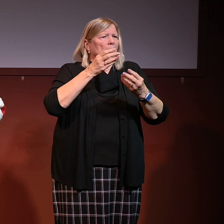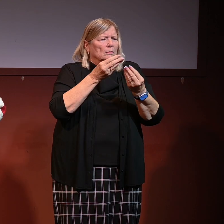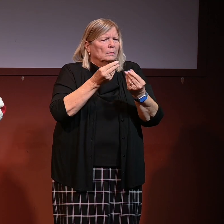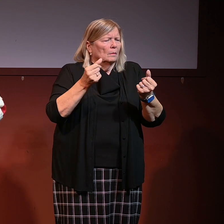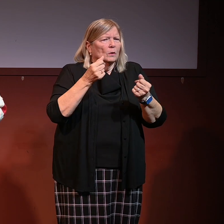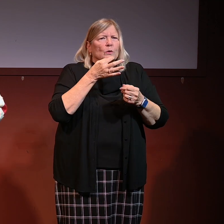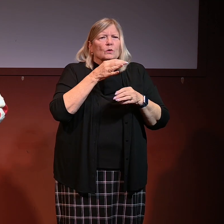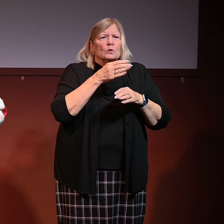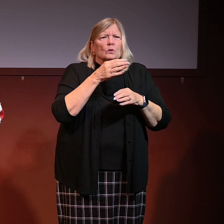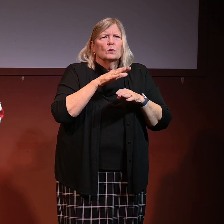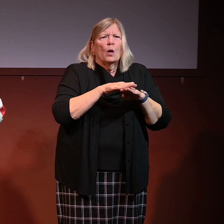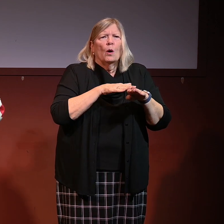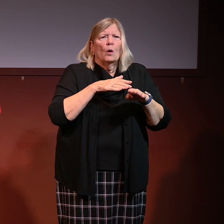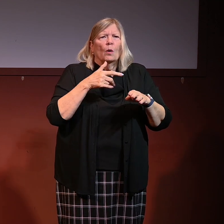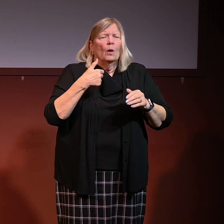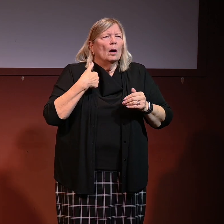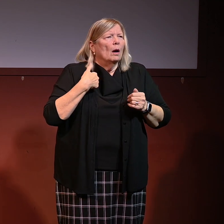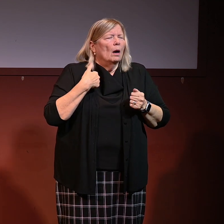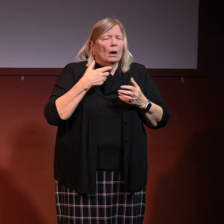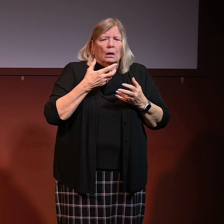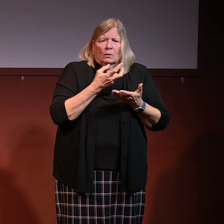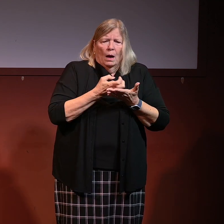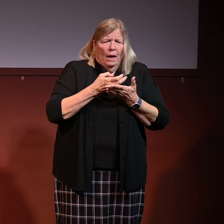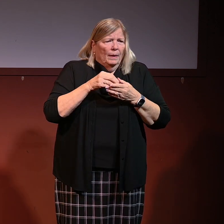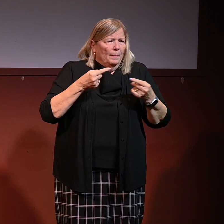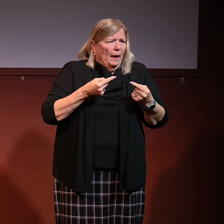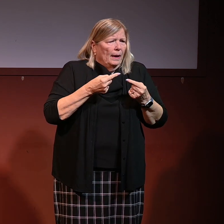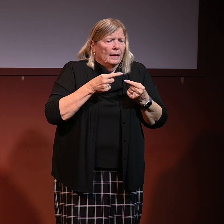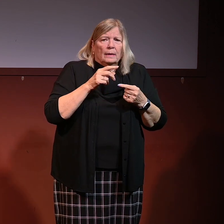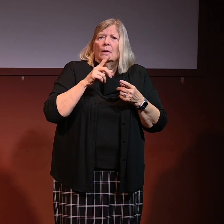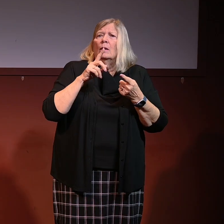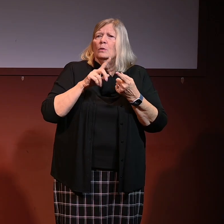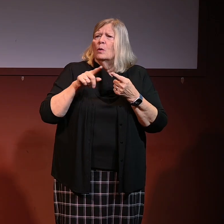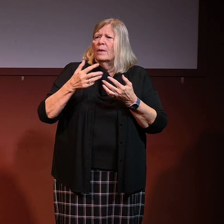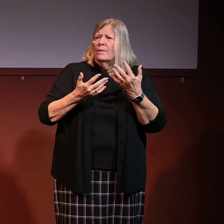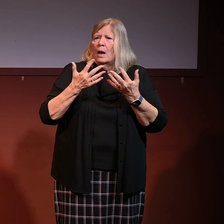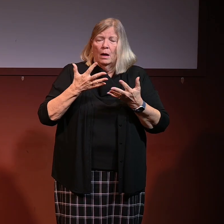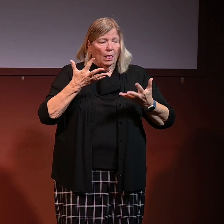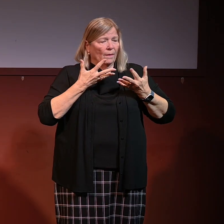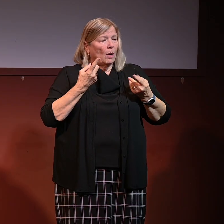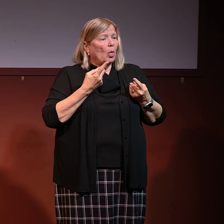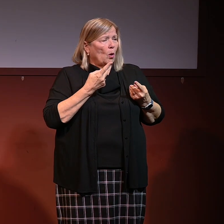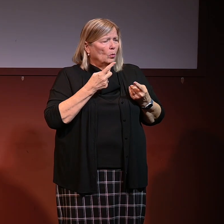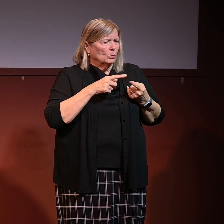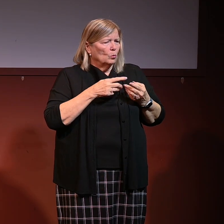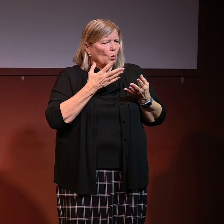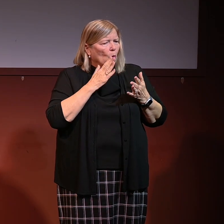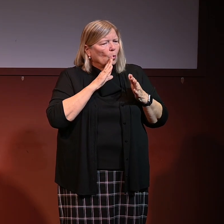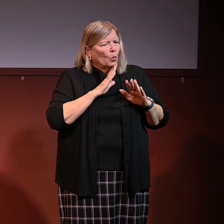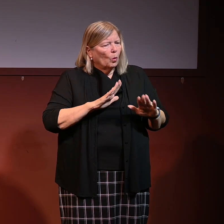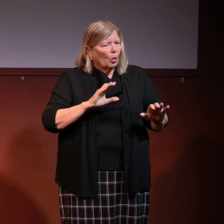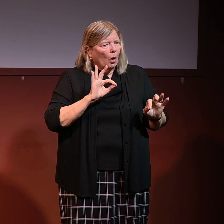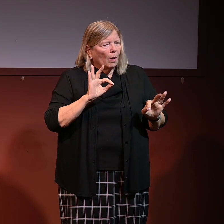disintegrating. I writhe in pain, victim to the fire's fury, left alone to cool